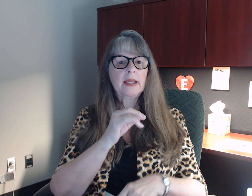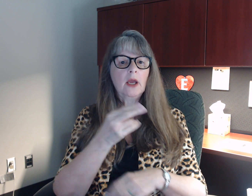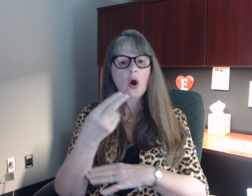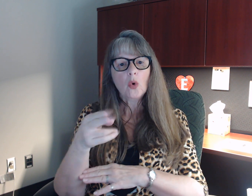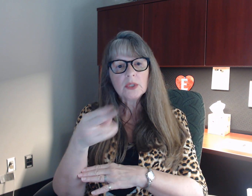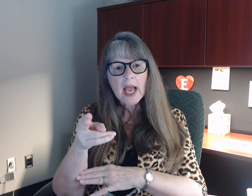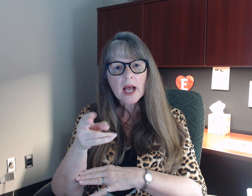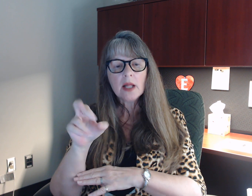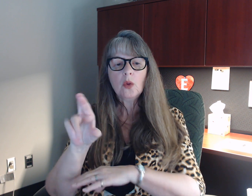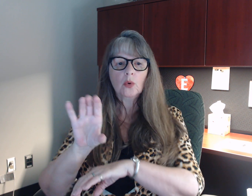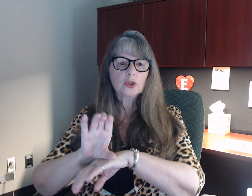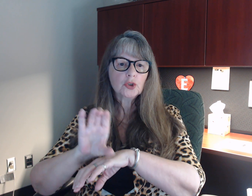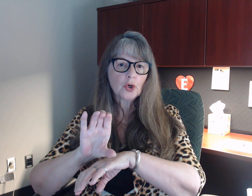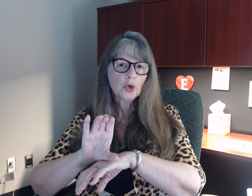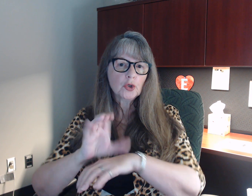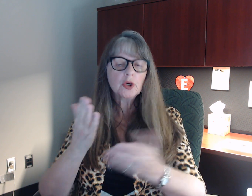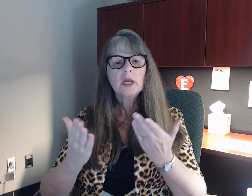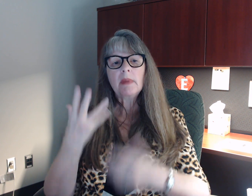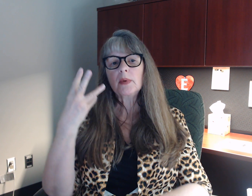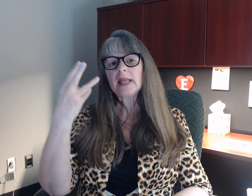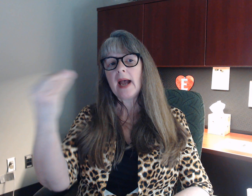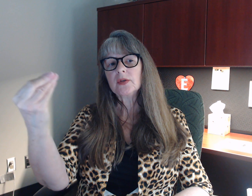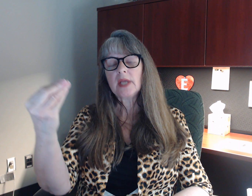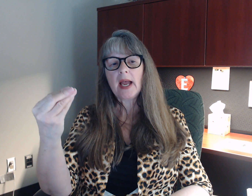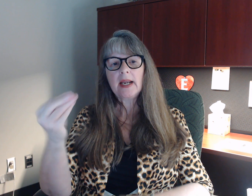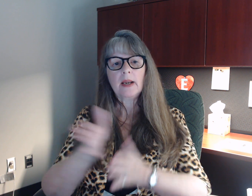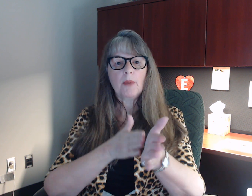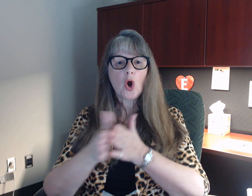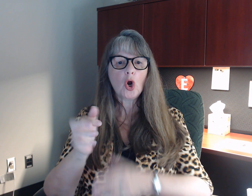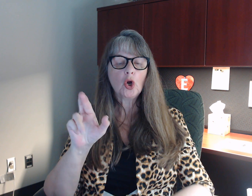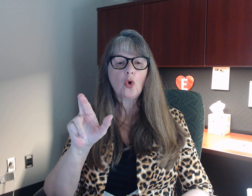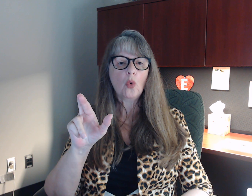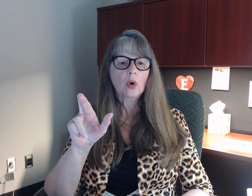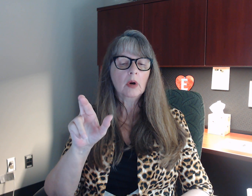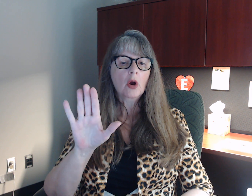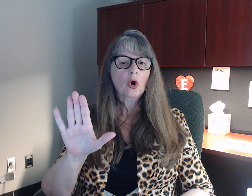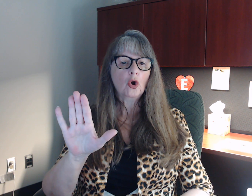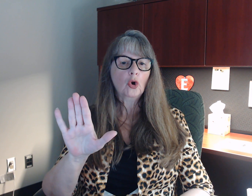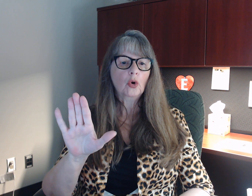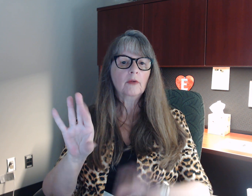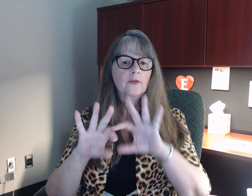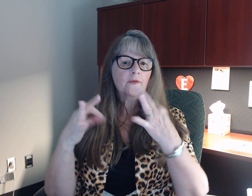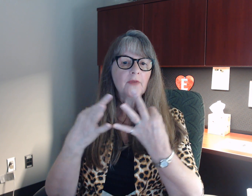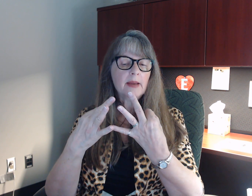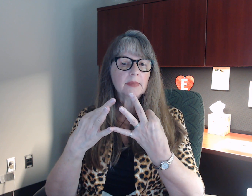a hotel or a church, but it was outside at a park or her